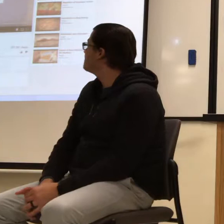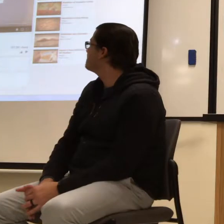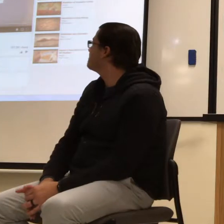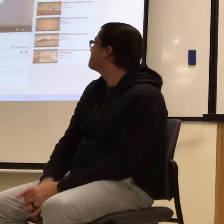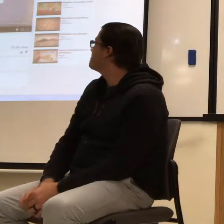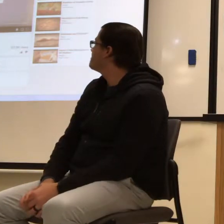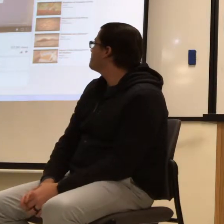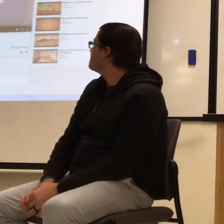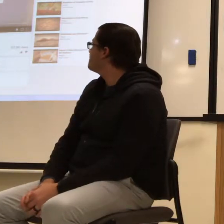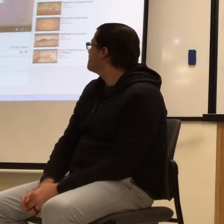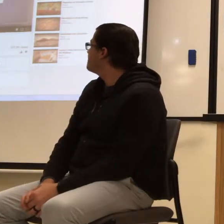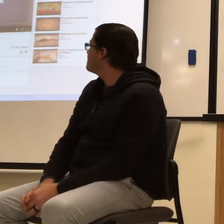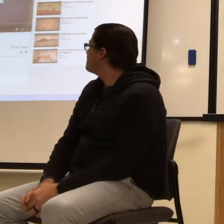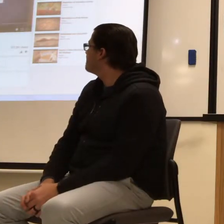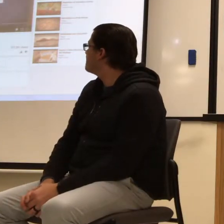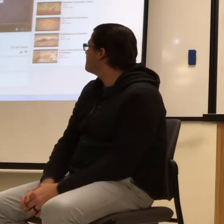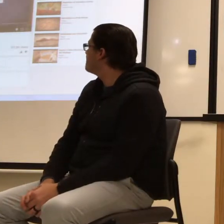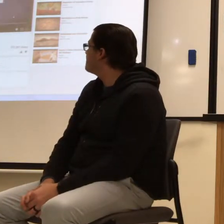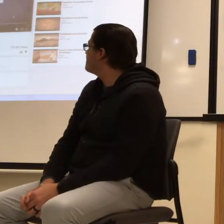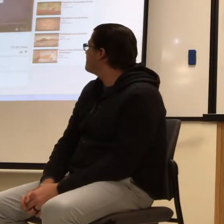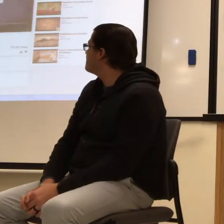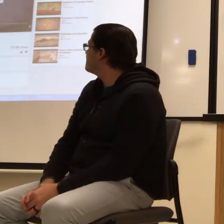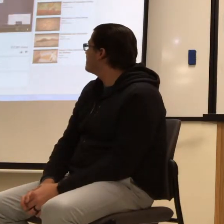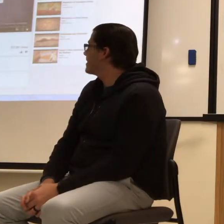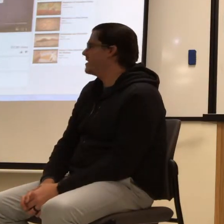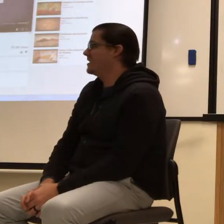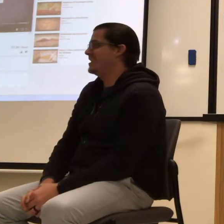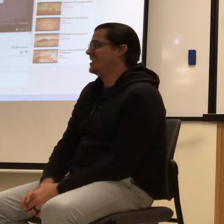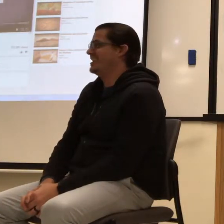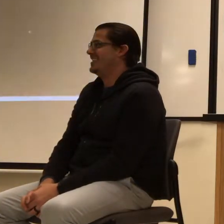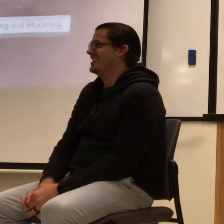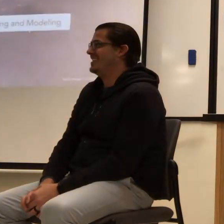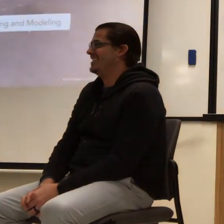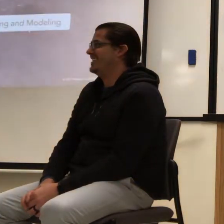Yeah, sorry. Well, they got you, so.